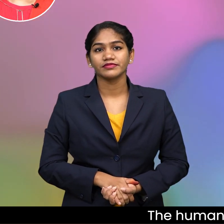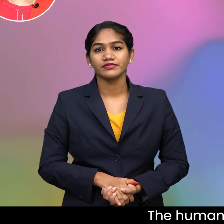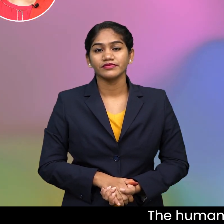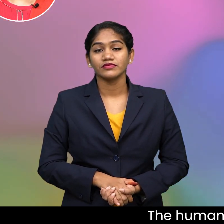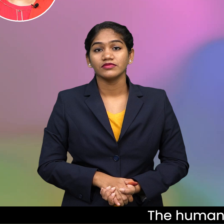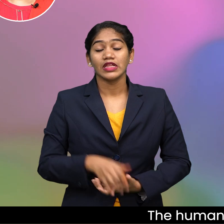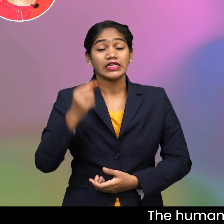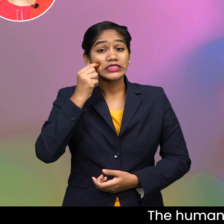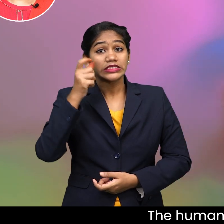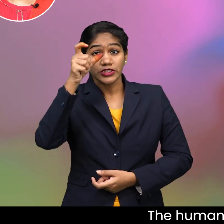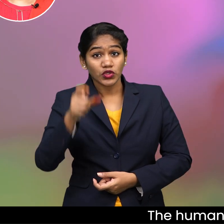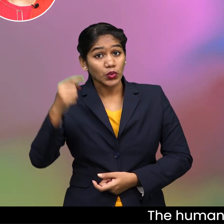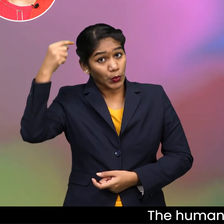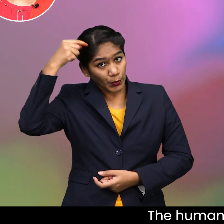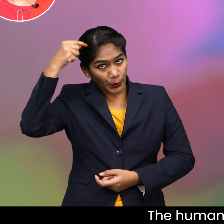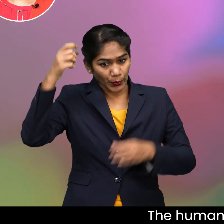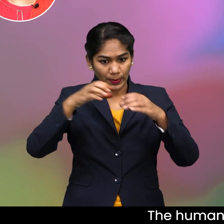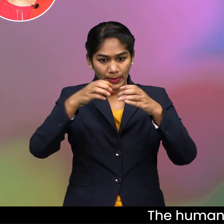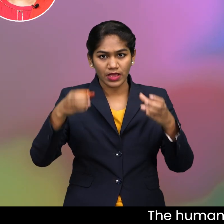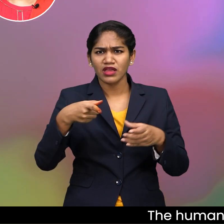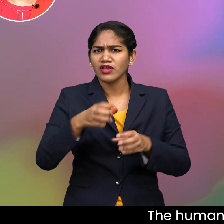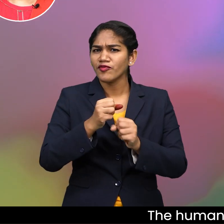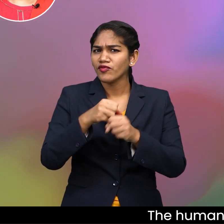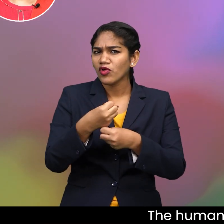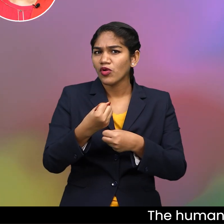The human brain is formed of